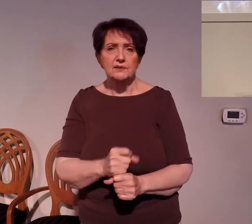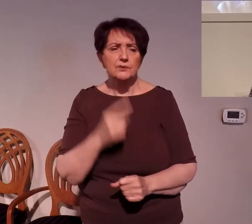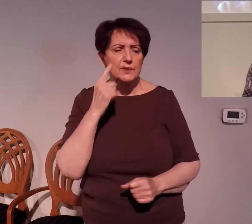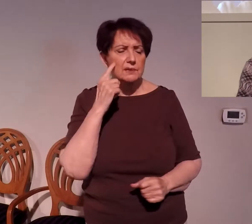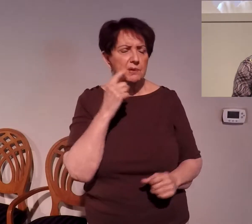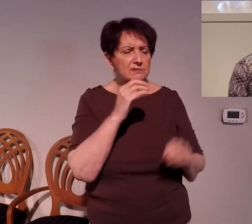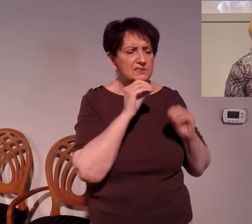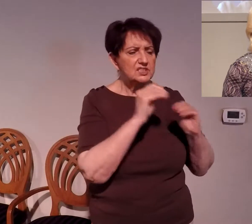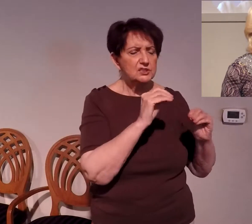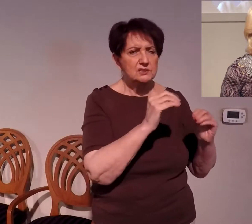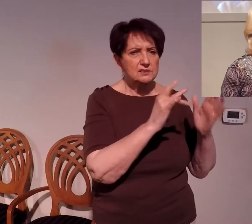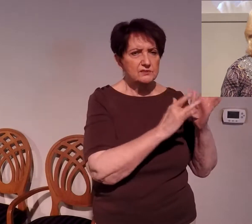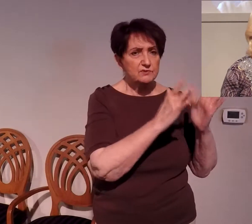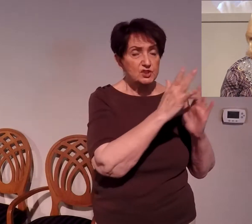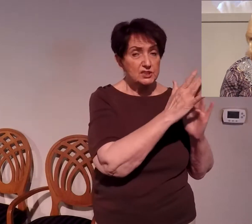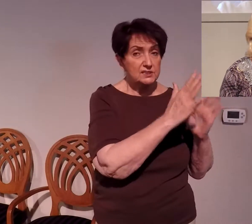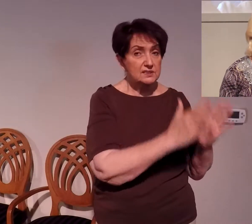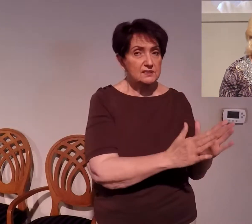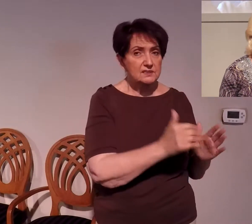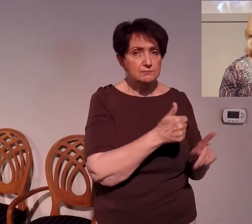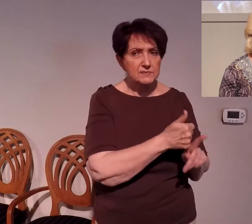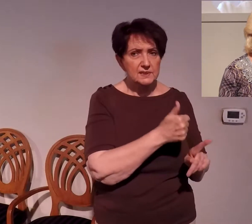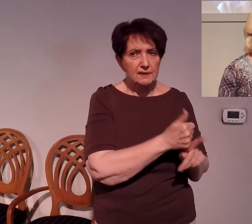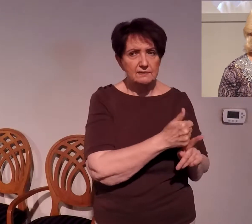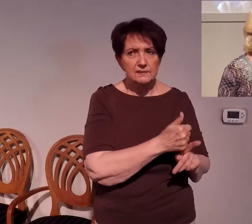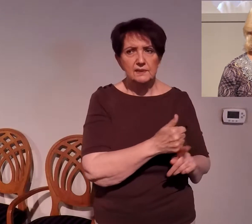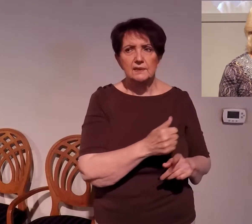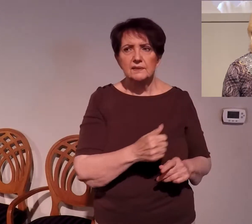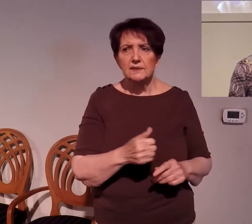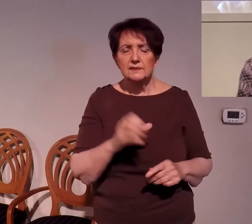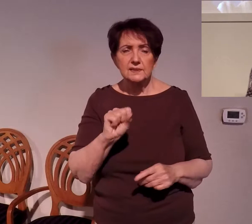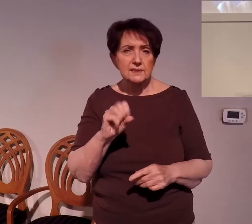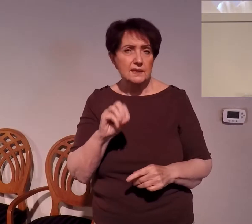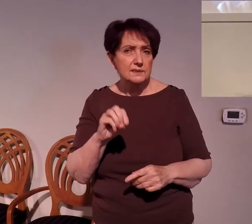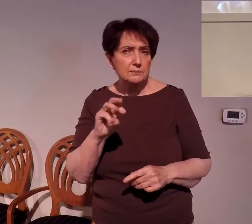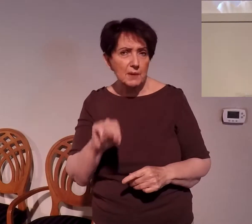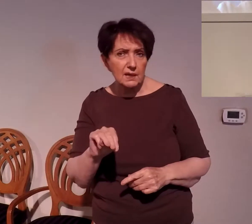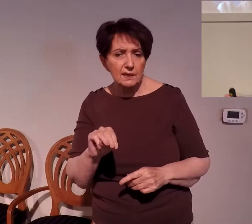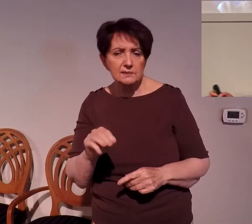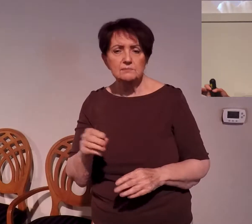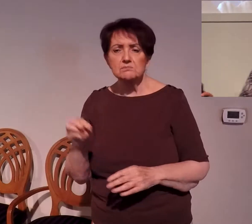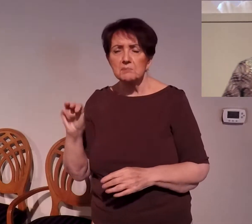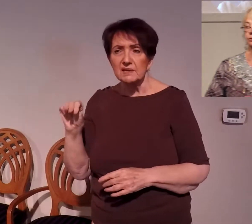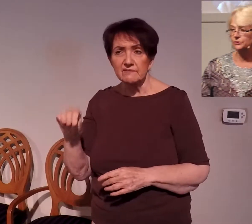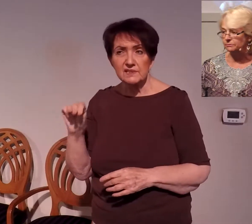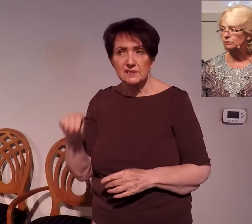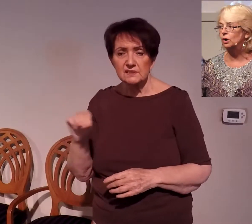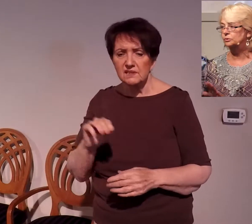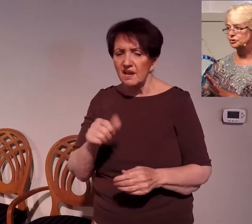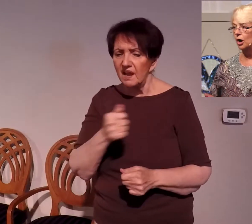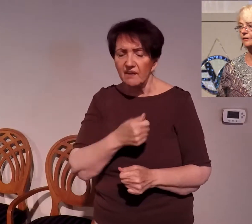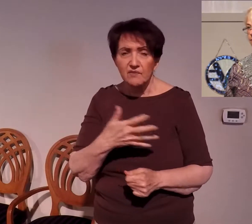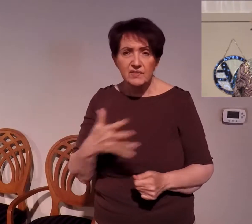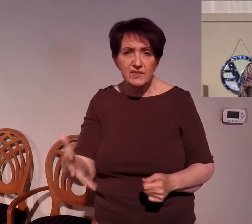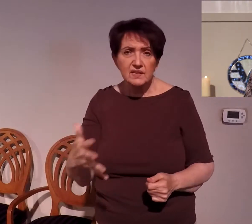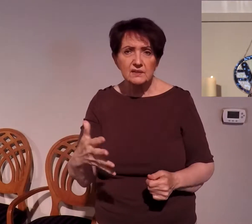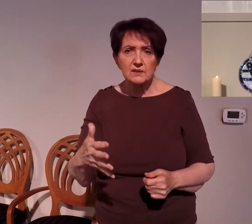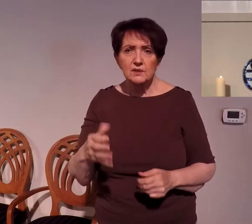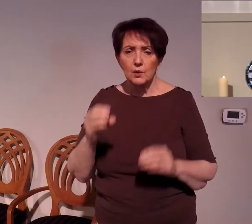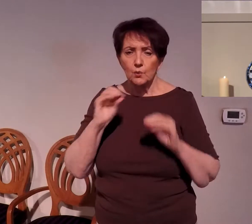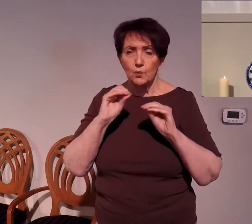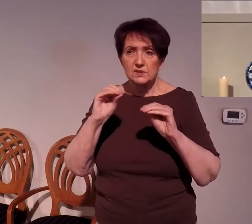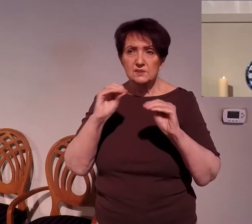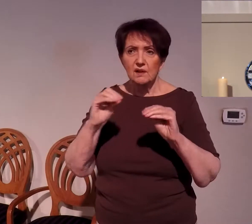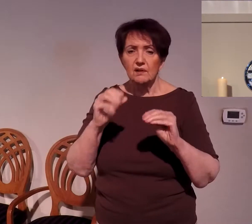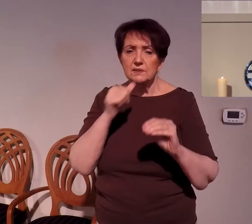and you think about the teachings of metaphysics and you think about the teachings of the science of mind. Do you know that all of this stuff used to be what was taught in the mystery